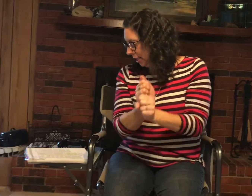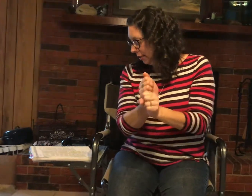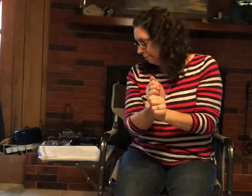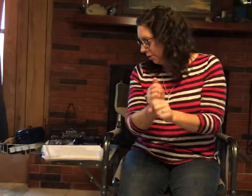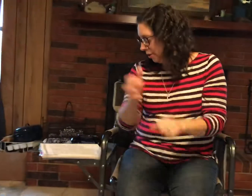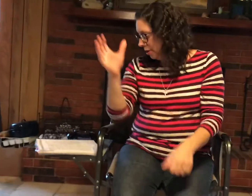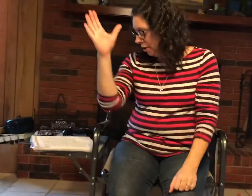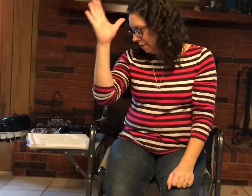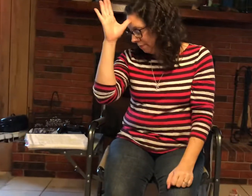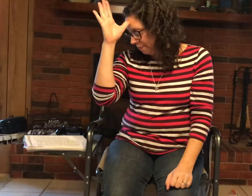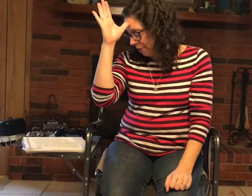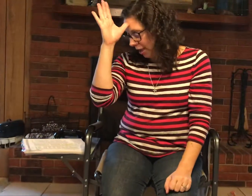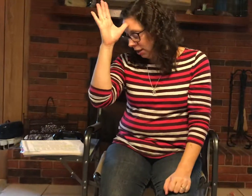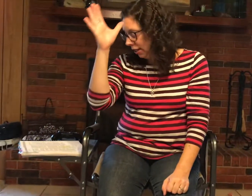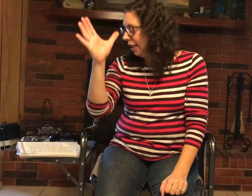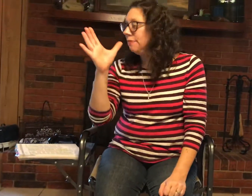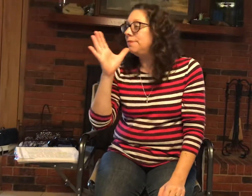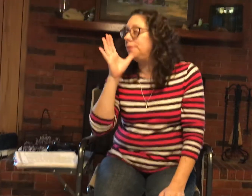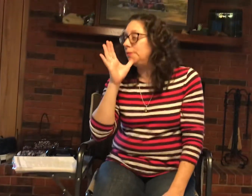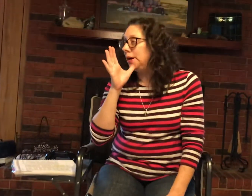him, male and female,